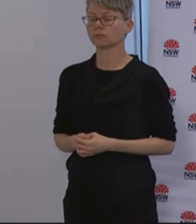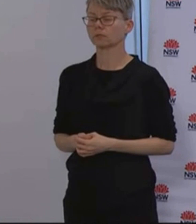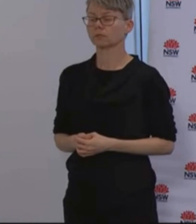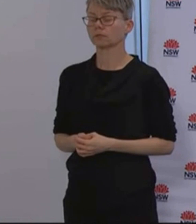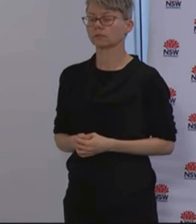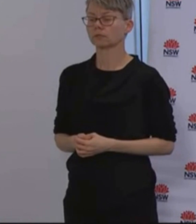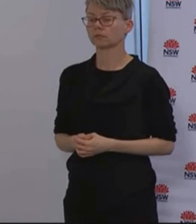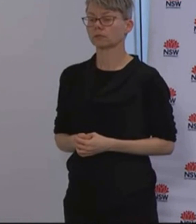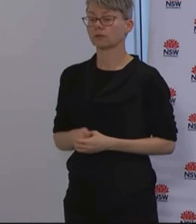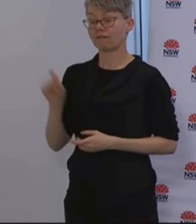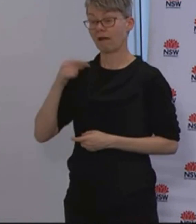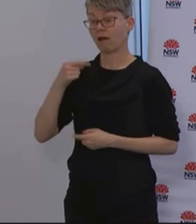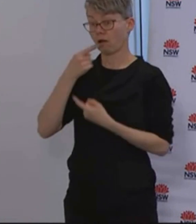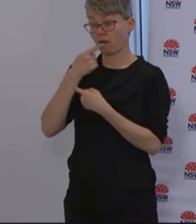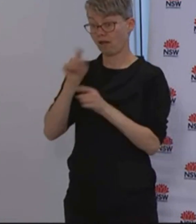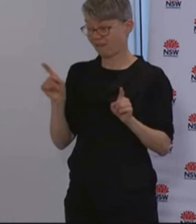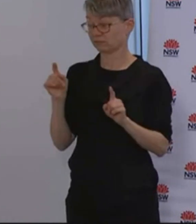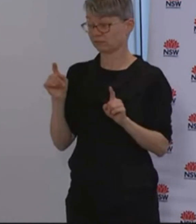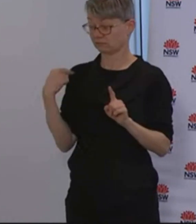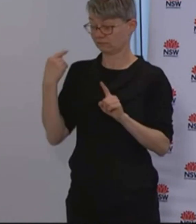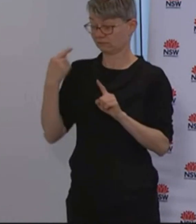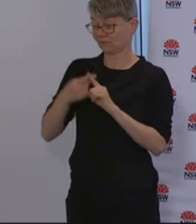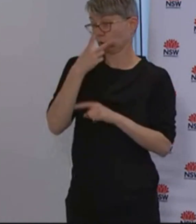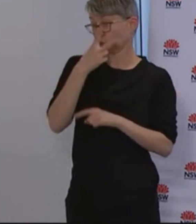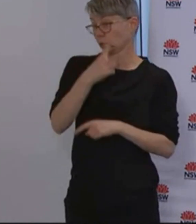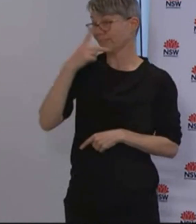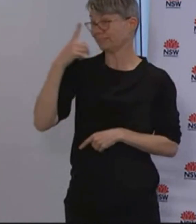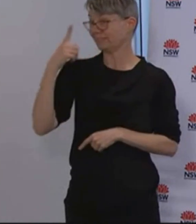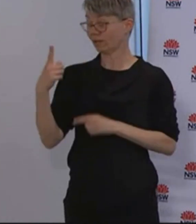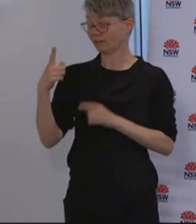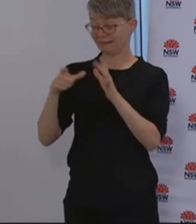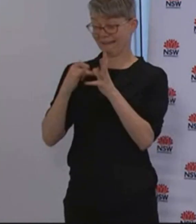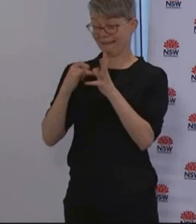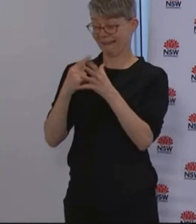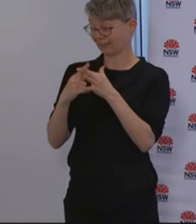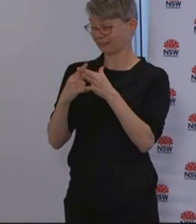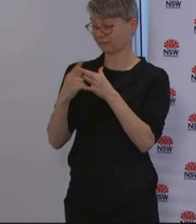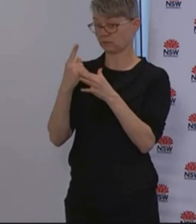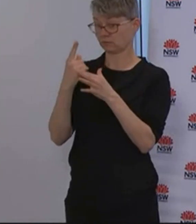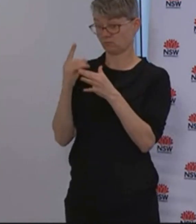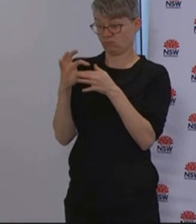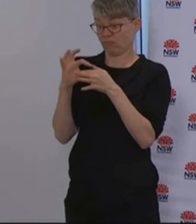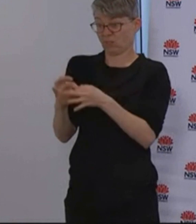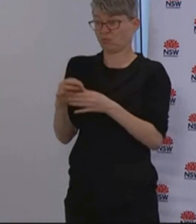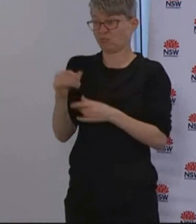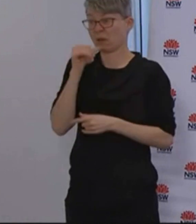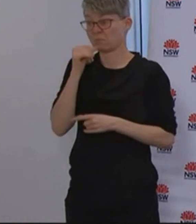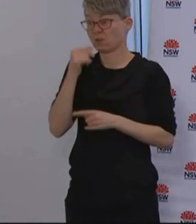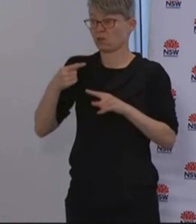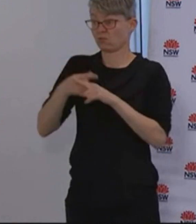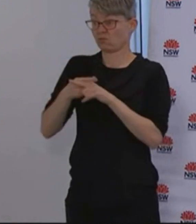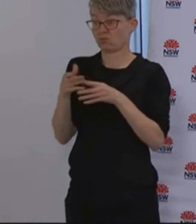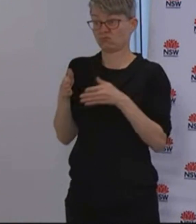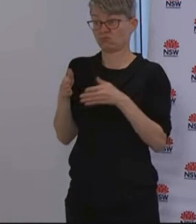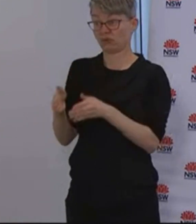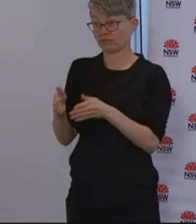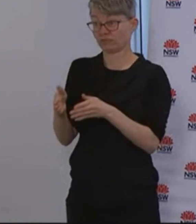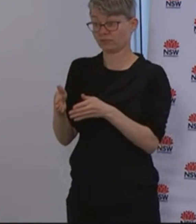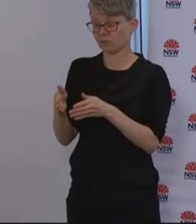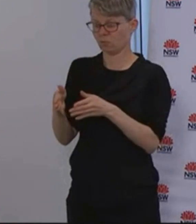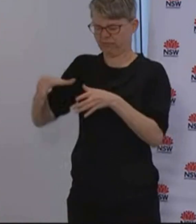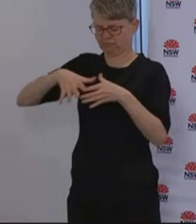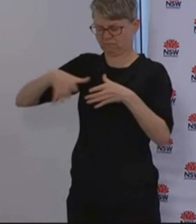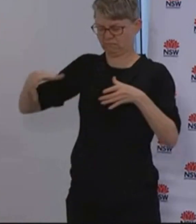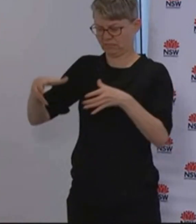the fact that I'm announcing that we've had 21 cases linked in one way or the other to the Crossroads Hotel or that